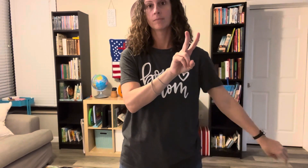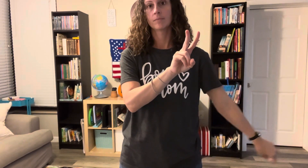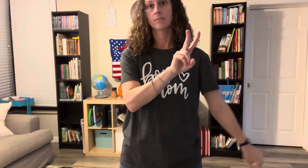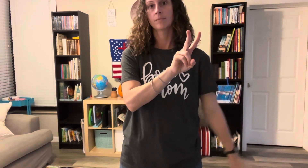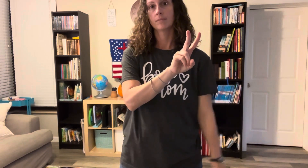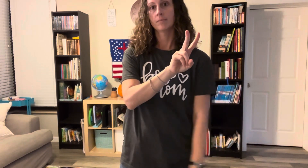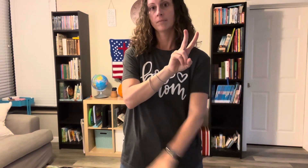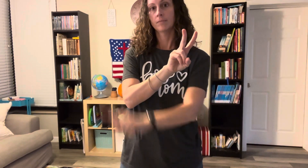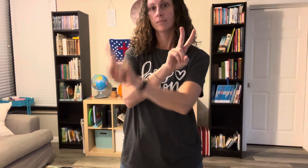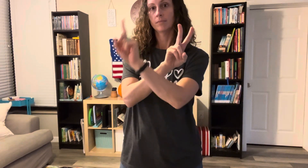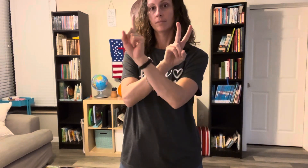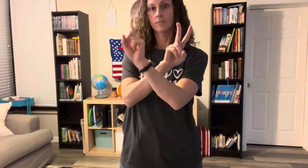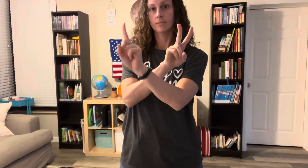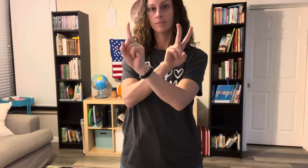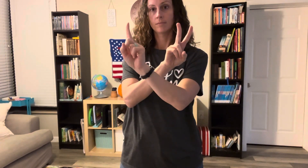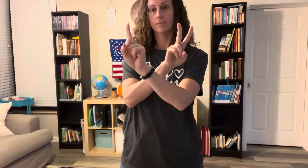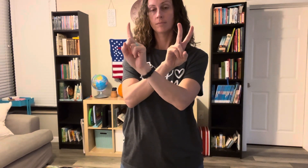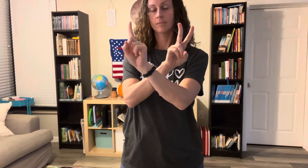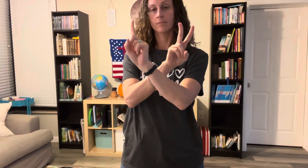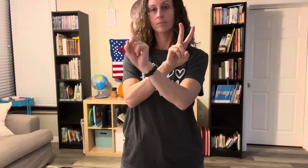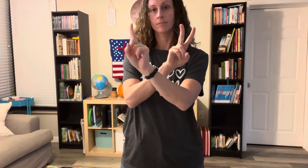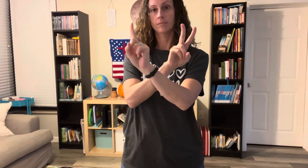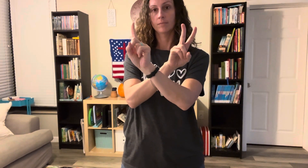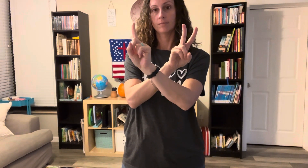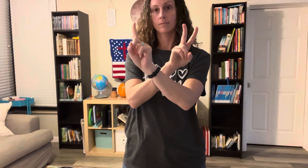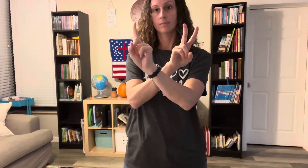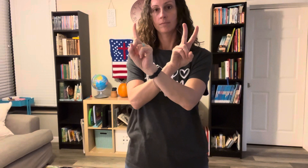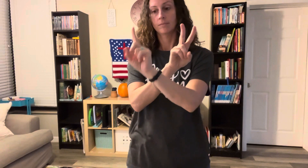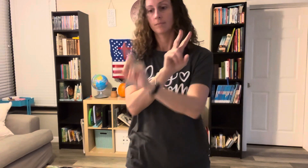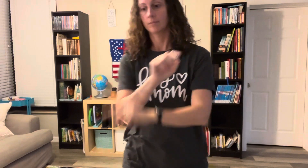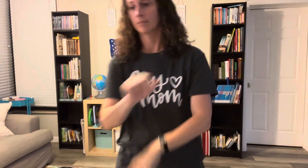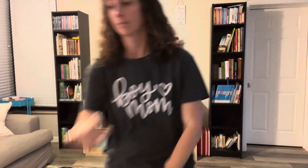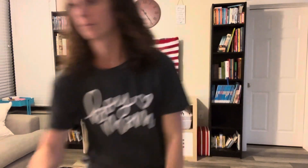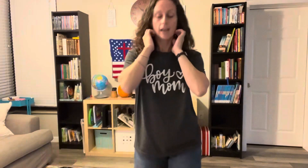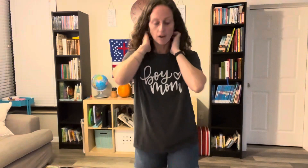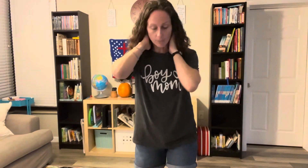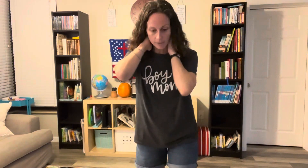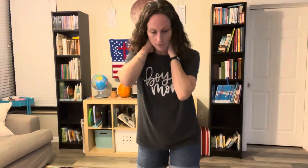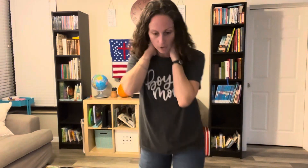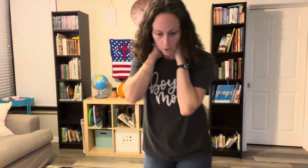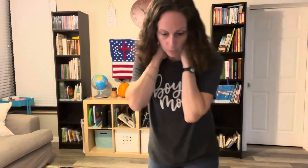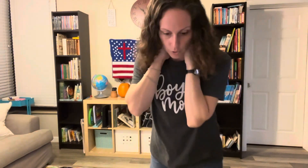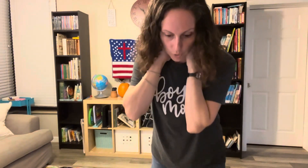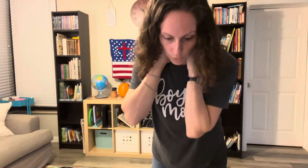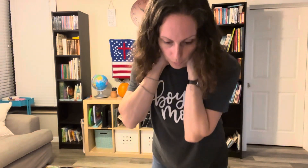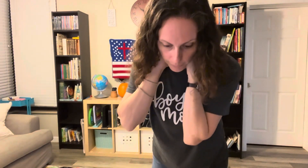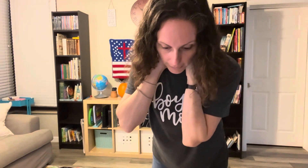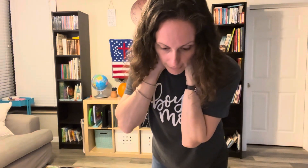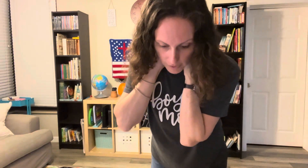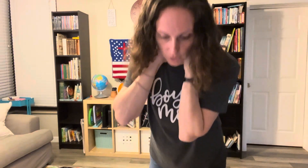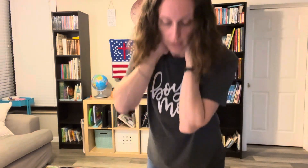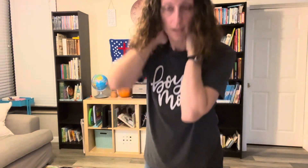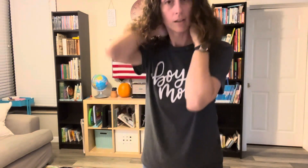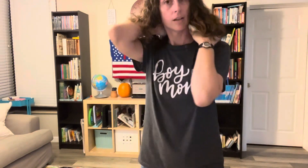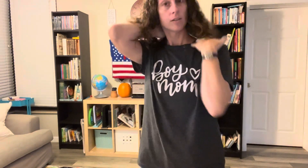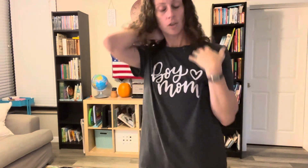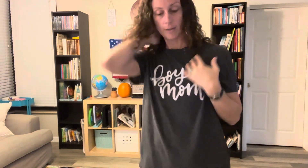tablespoons equal 1 fluid ounce. Now we're going to go to history. So